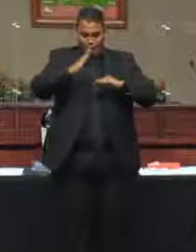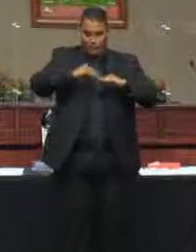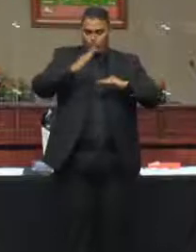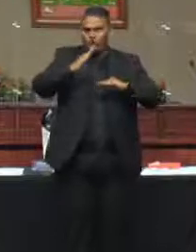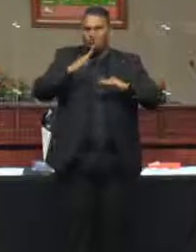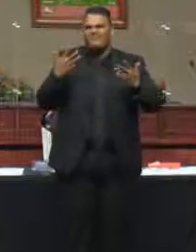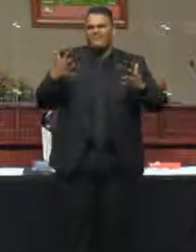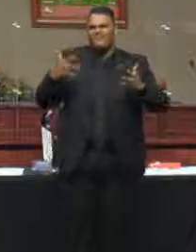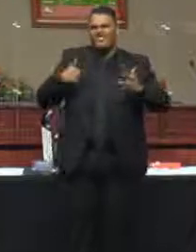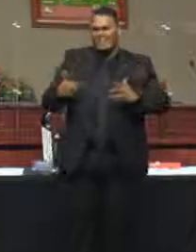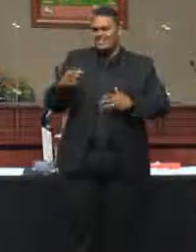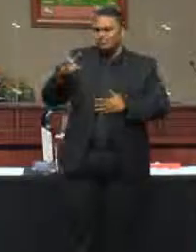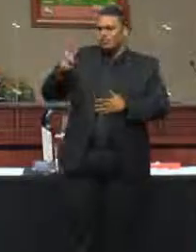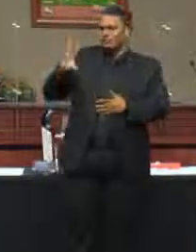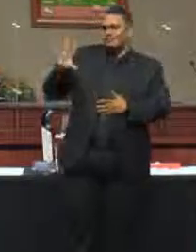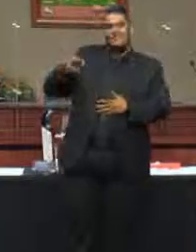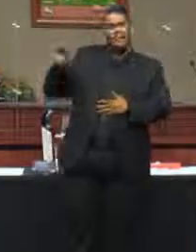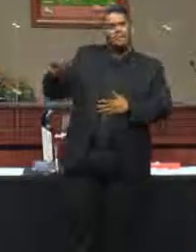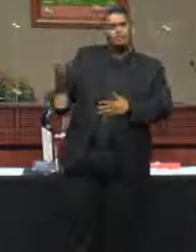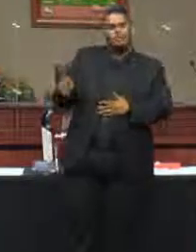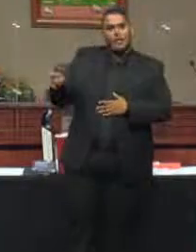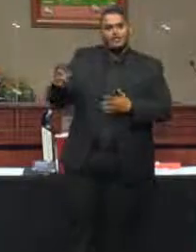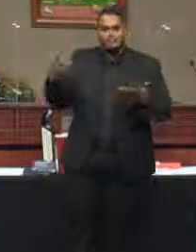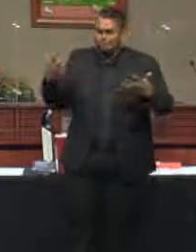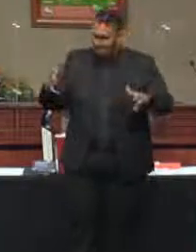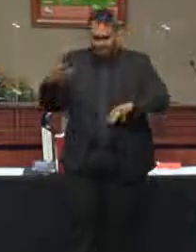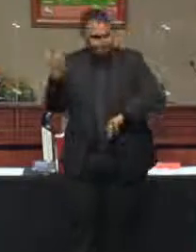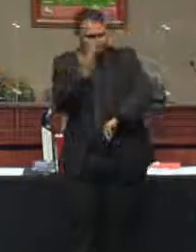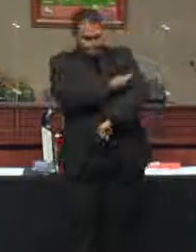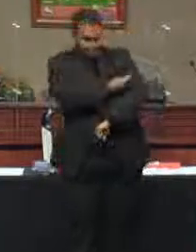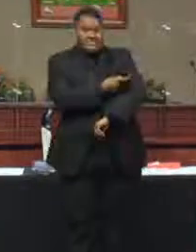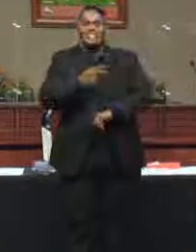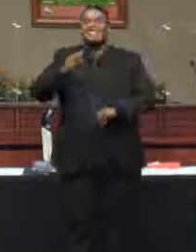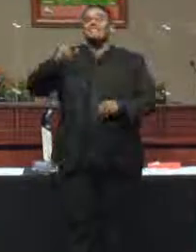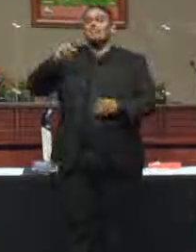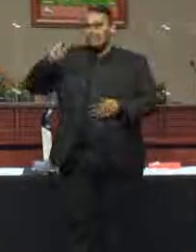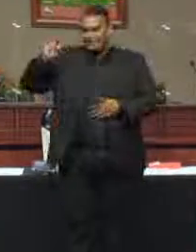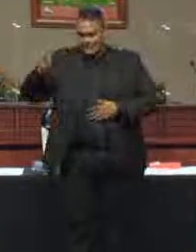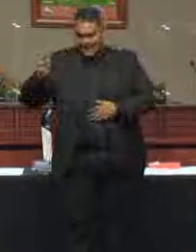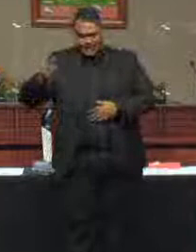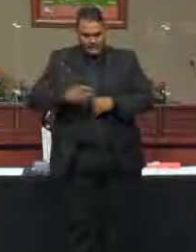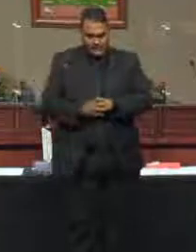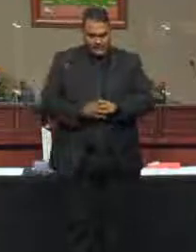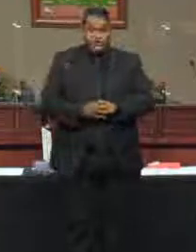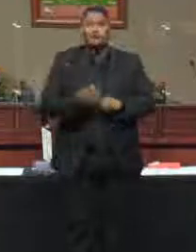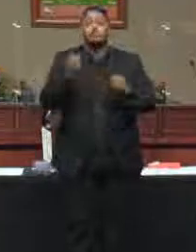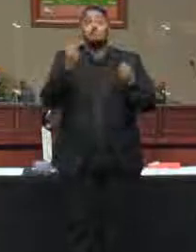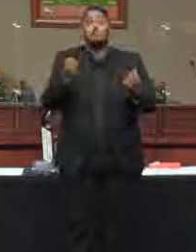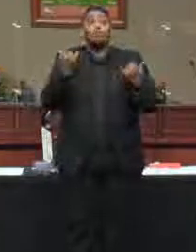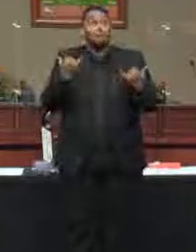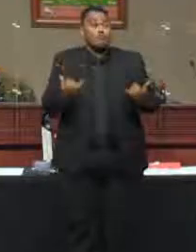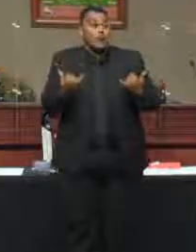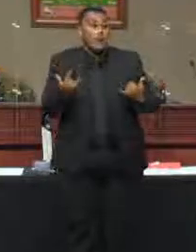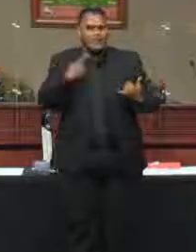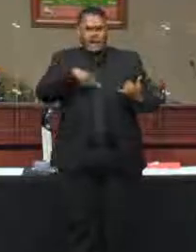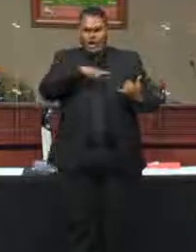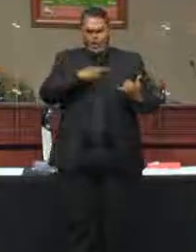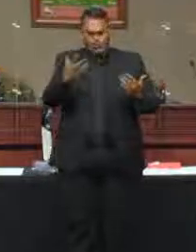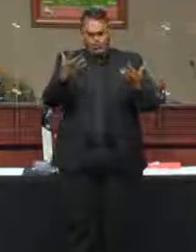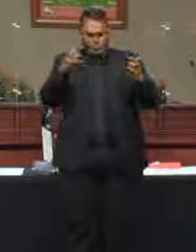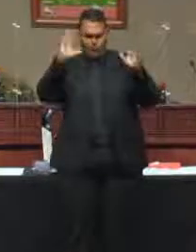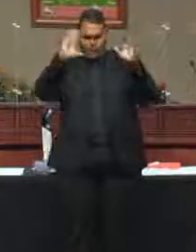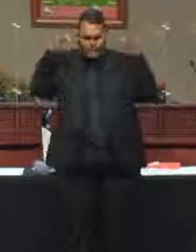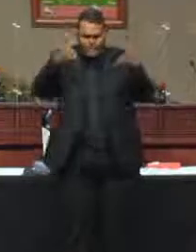encouraging as we look to get more people inoculated within our community. But right now, we're especially focused on our young